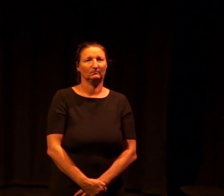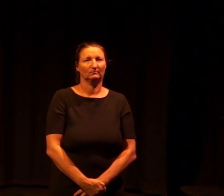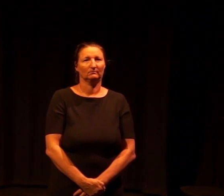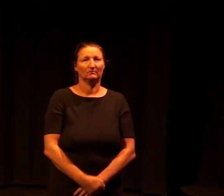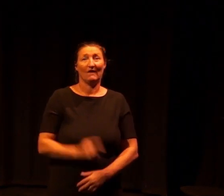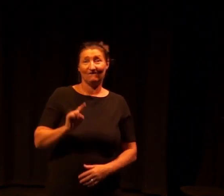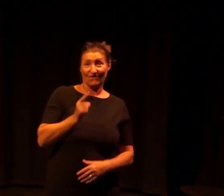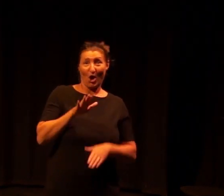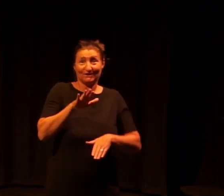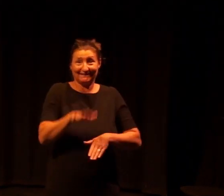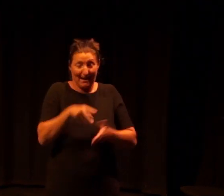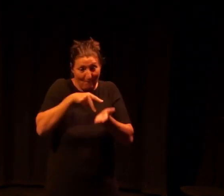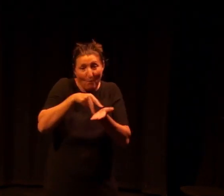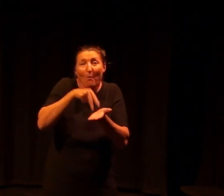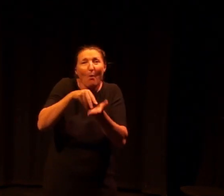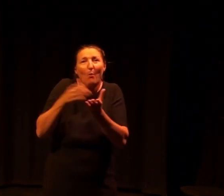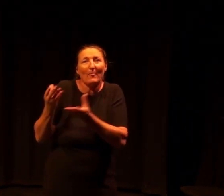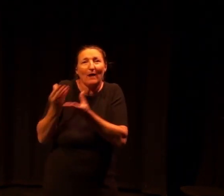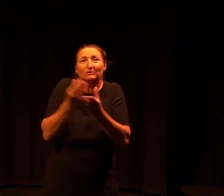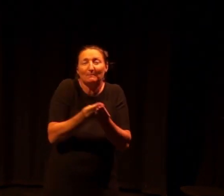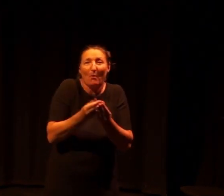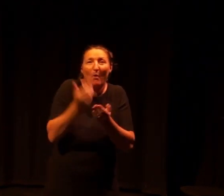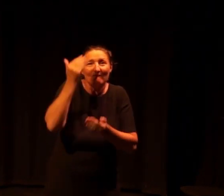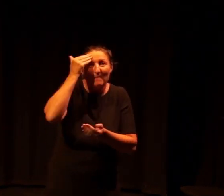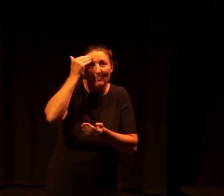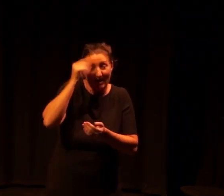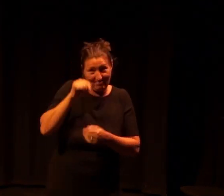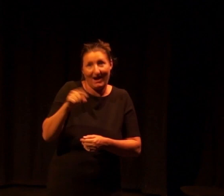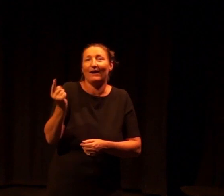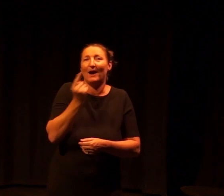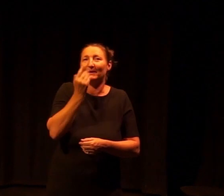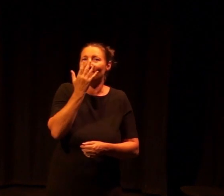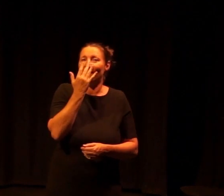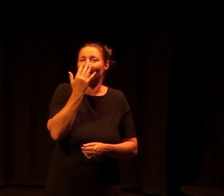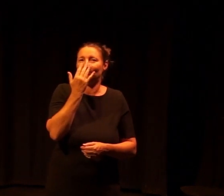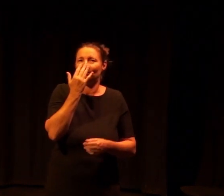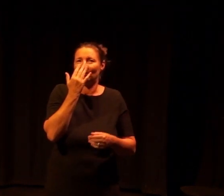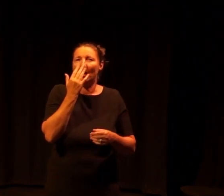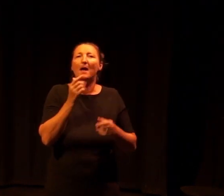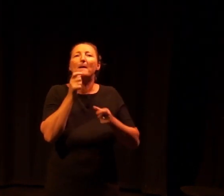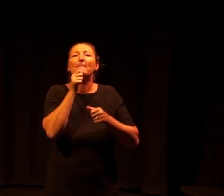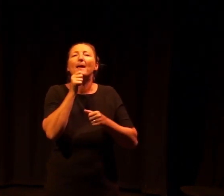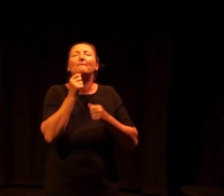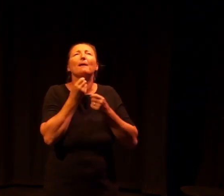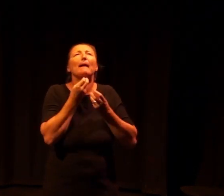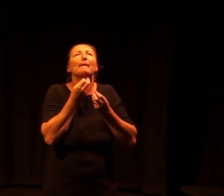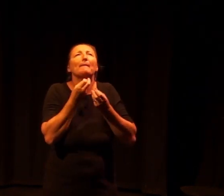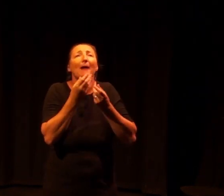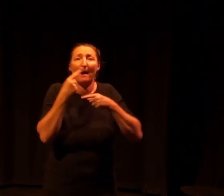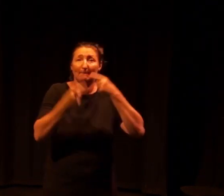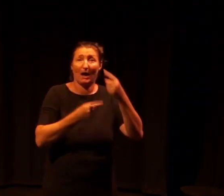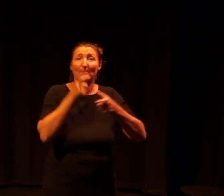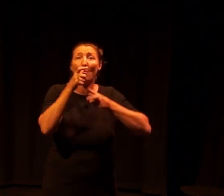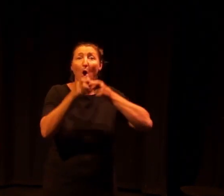Taking those first steps without support from mother. That's coming of age. When baby girls shift into meaningful words.